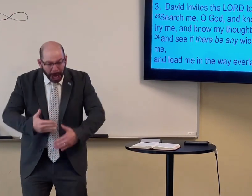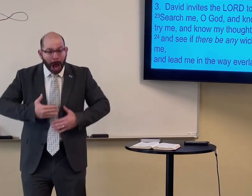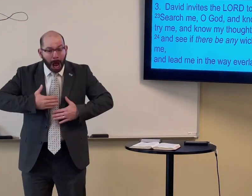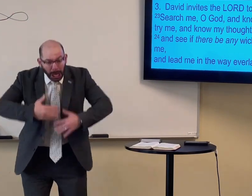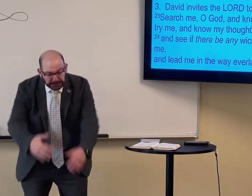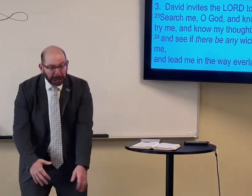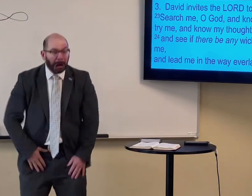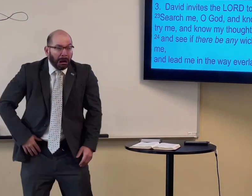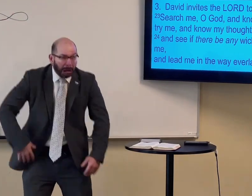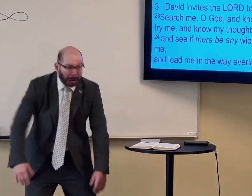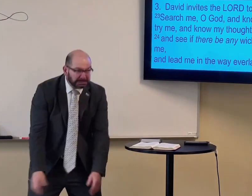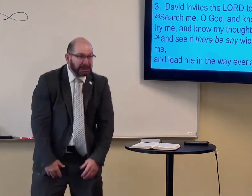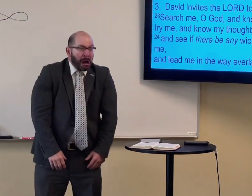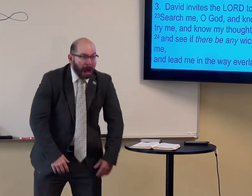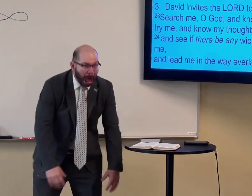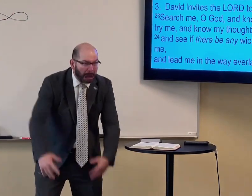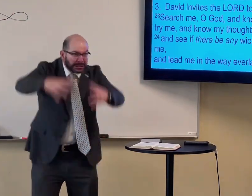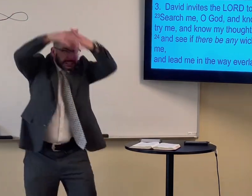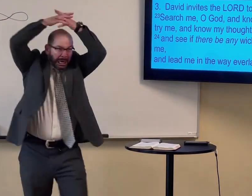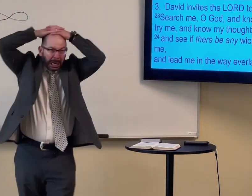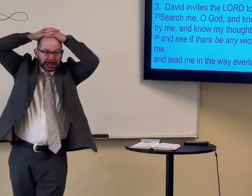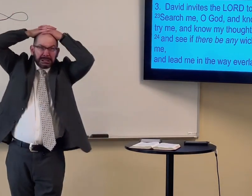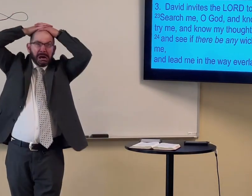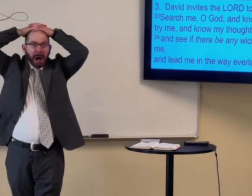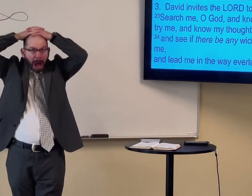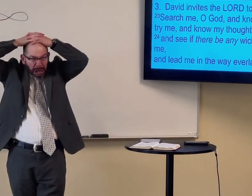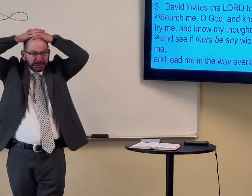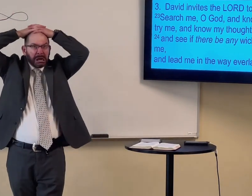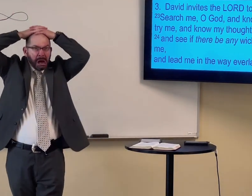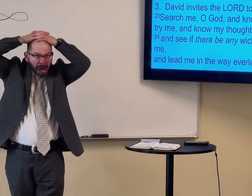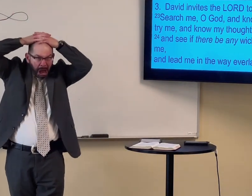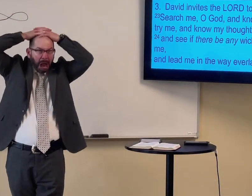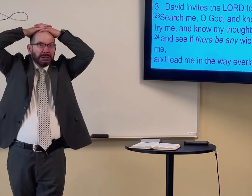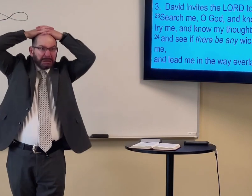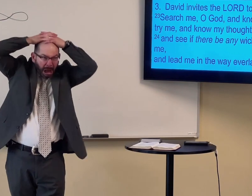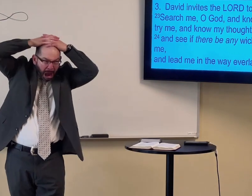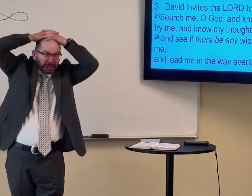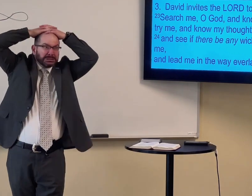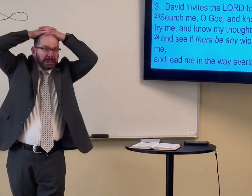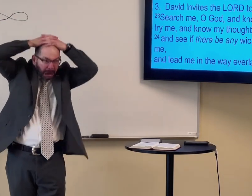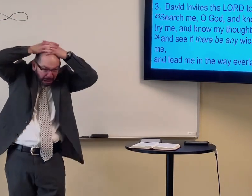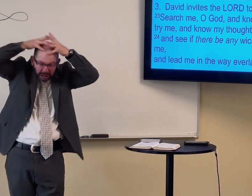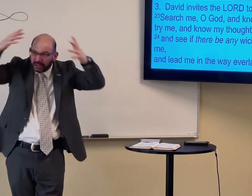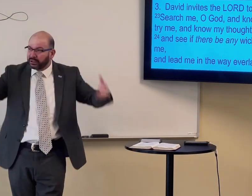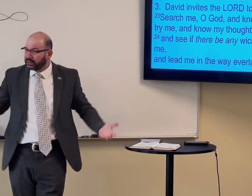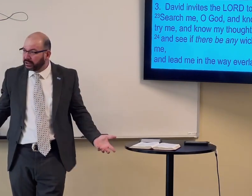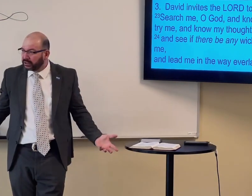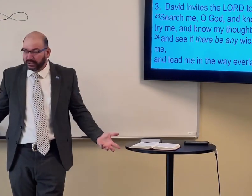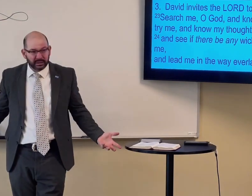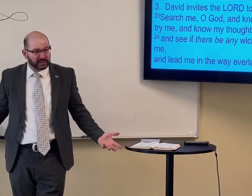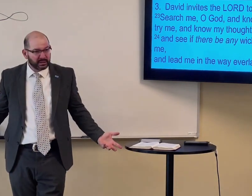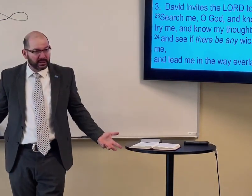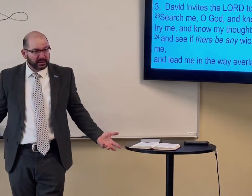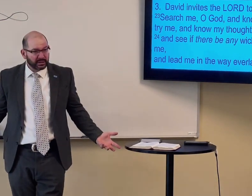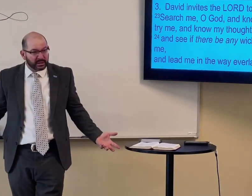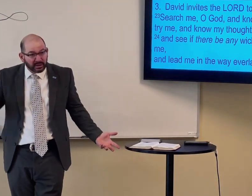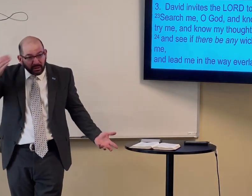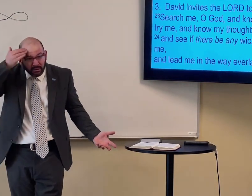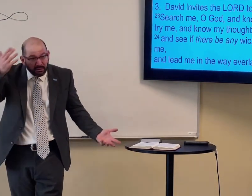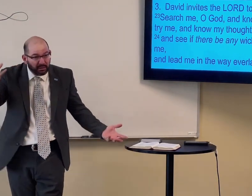and can't catch our breath. And, you know, we try to find ways to get back and